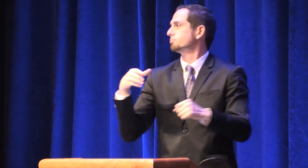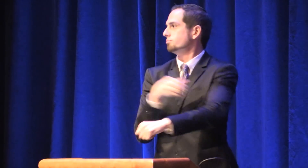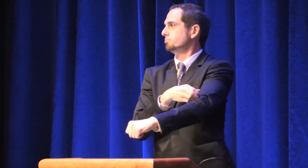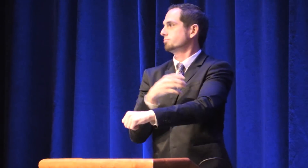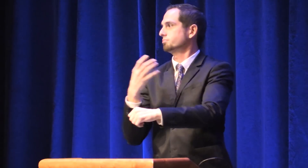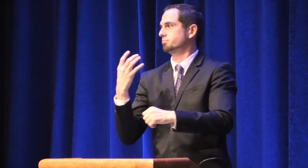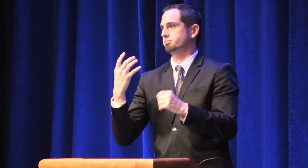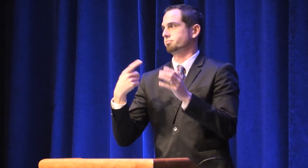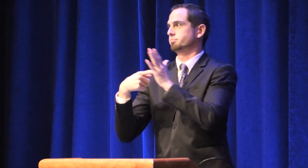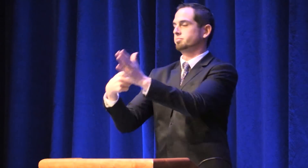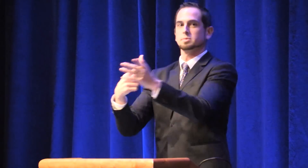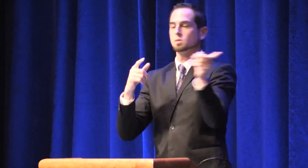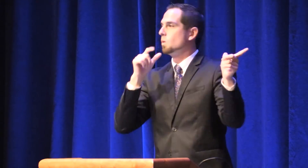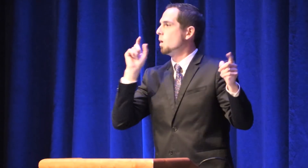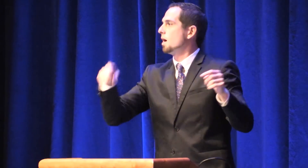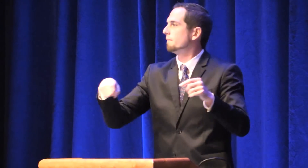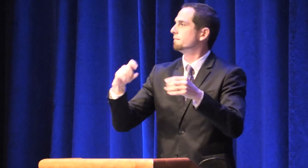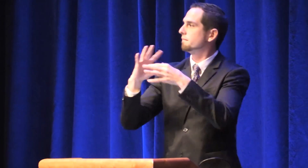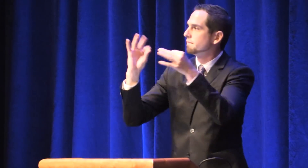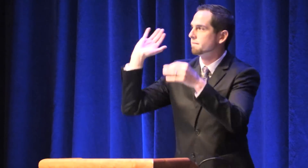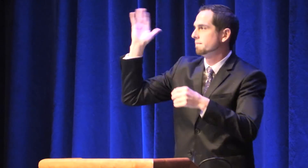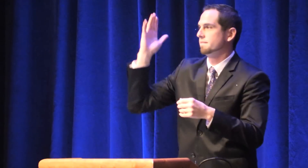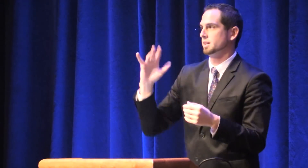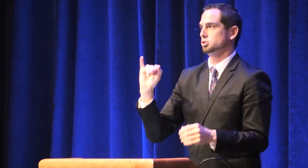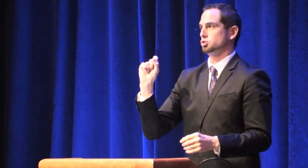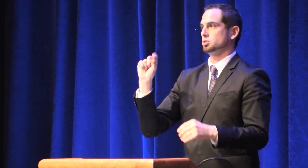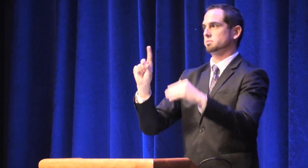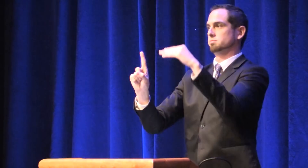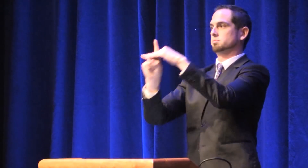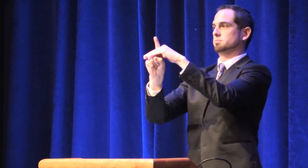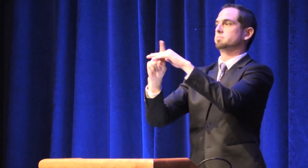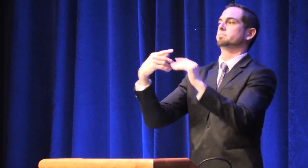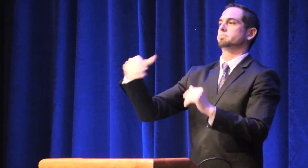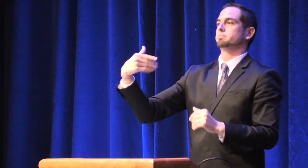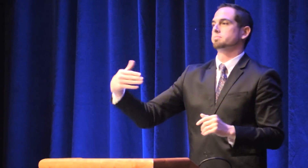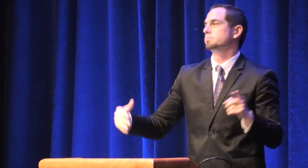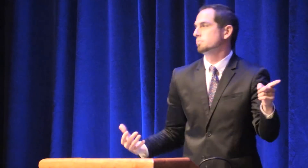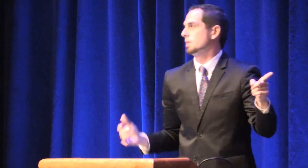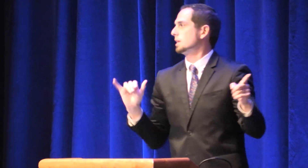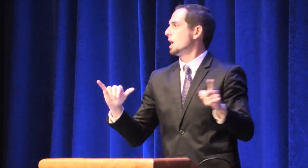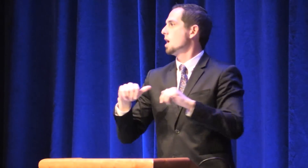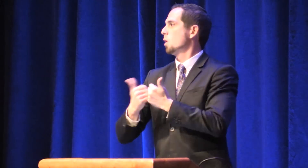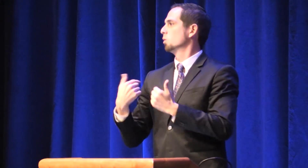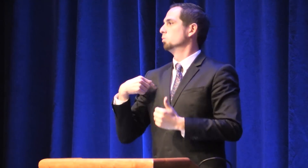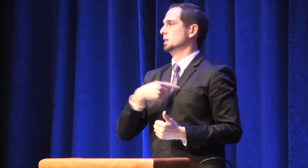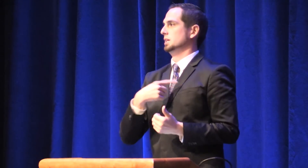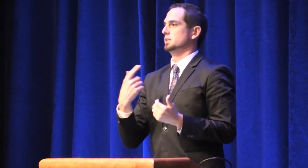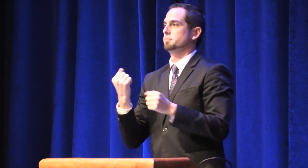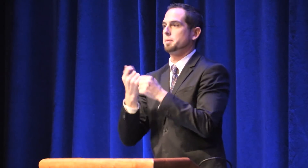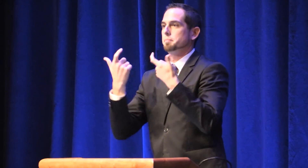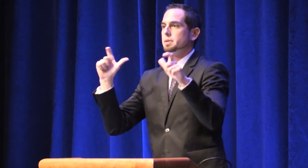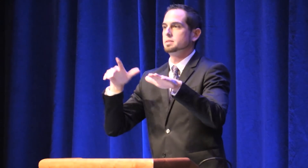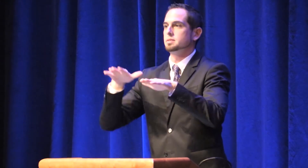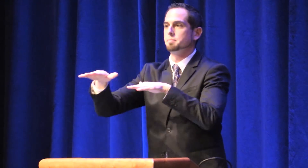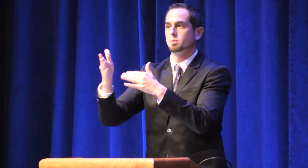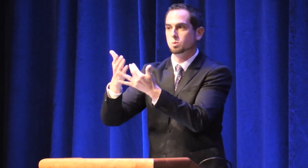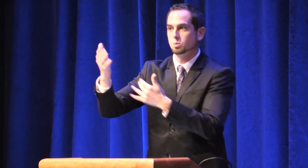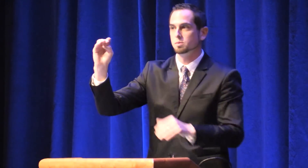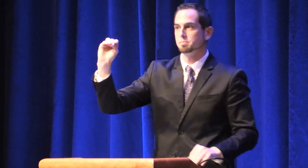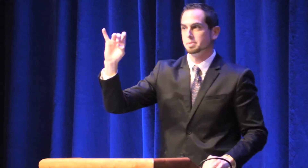Place, and they've already announced that she'll be in the sequel of A Quiet Place as well. She is just getting started. It's a